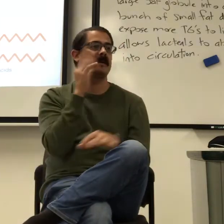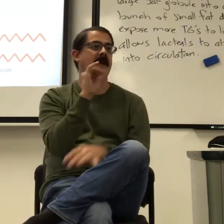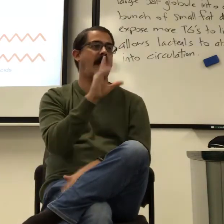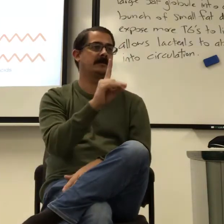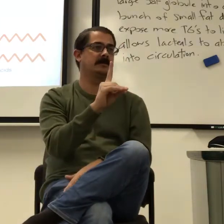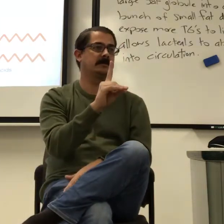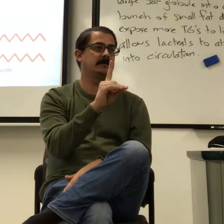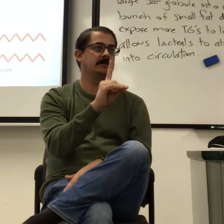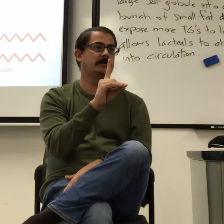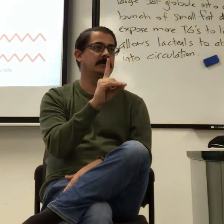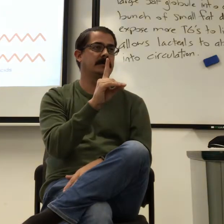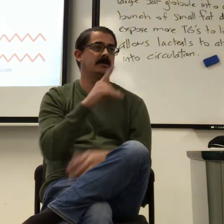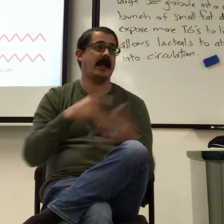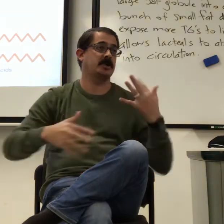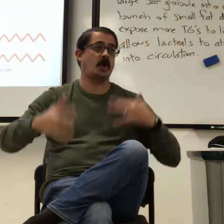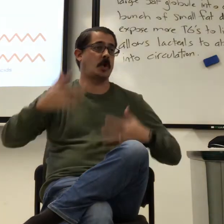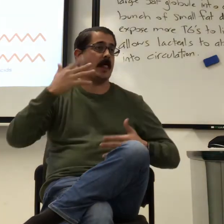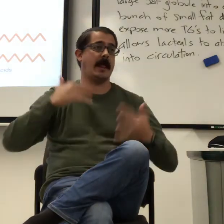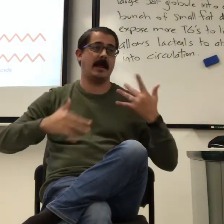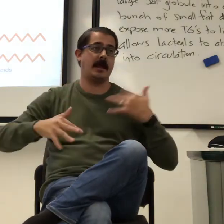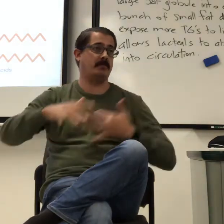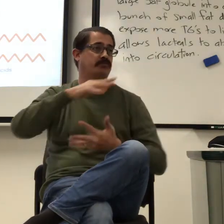acids. They're just circulating more.